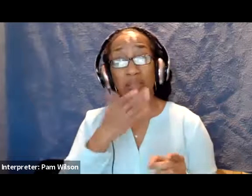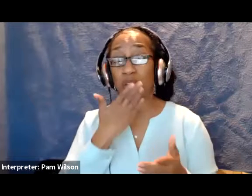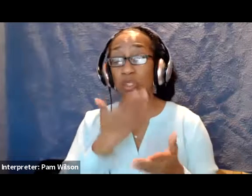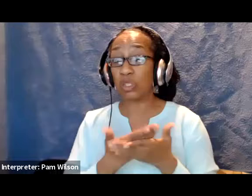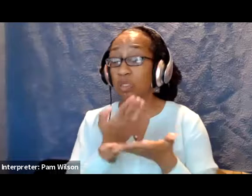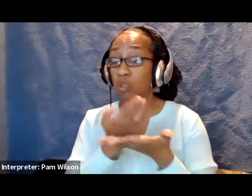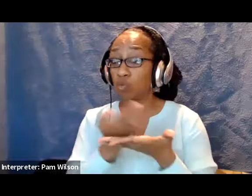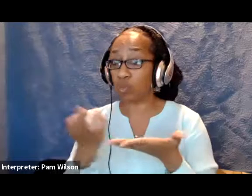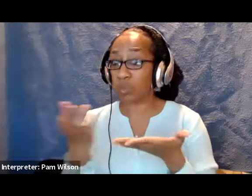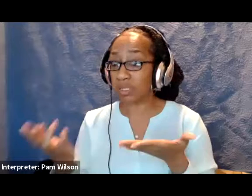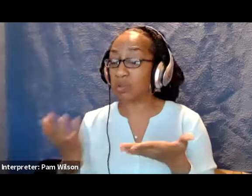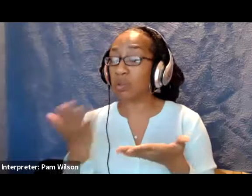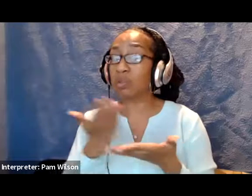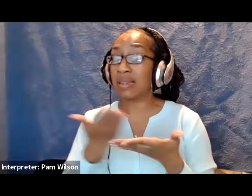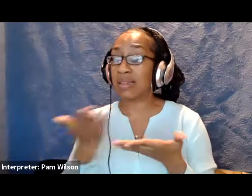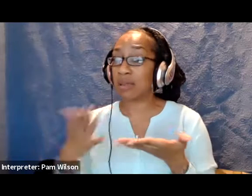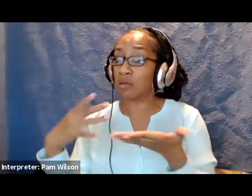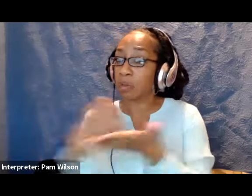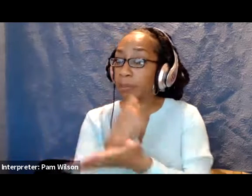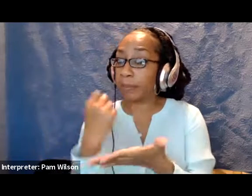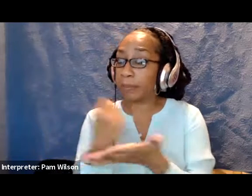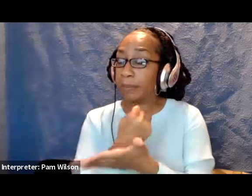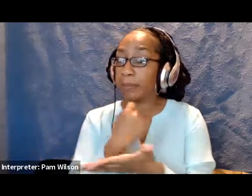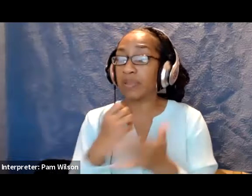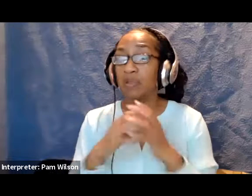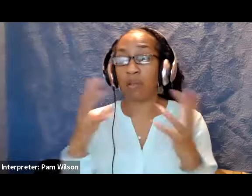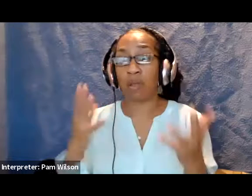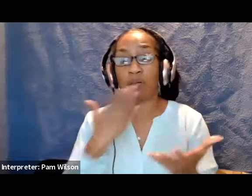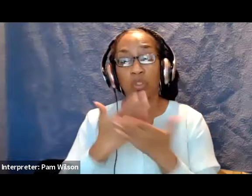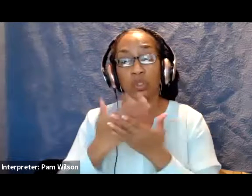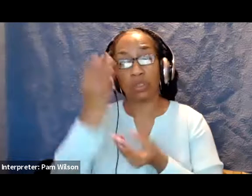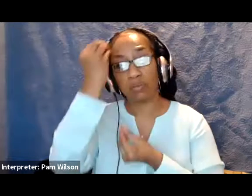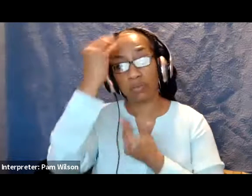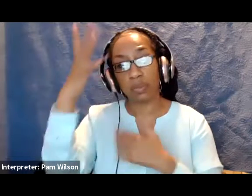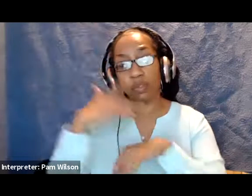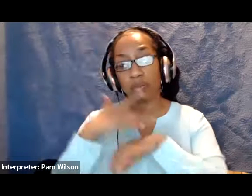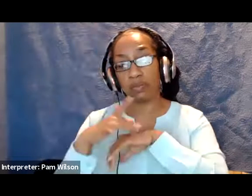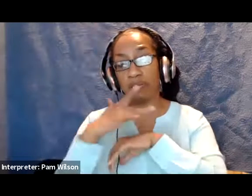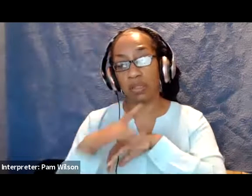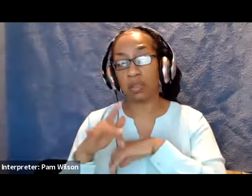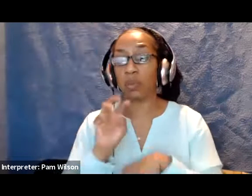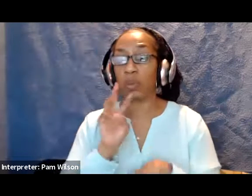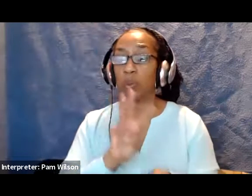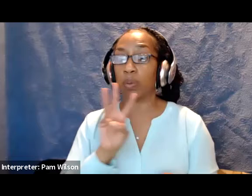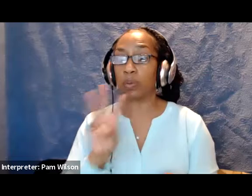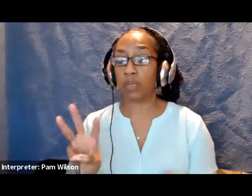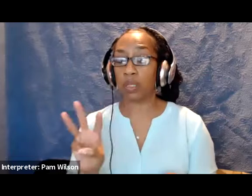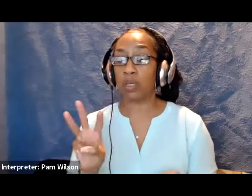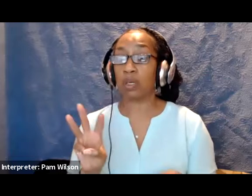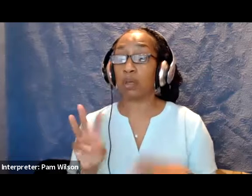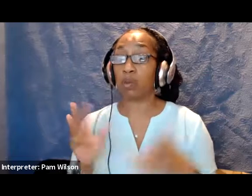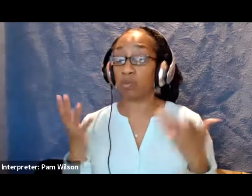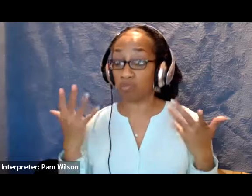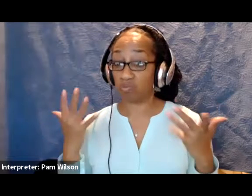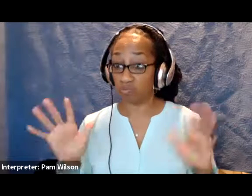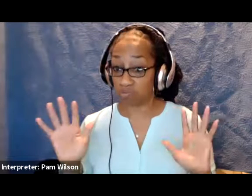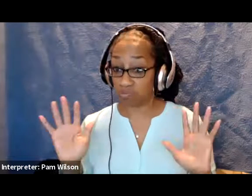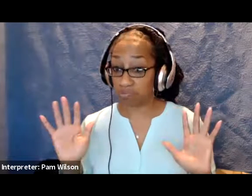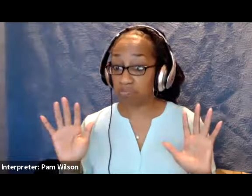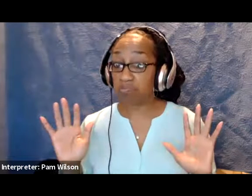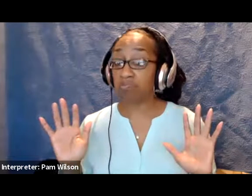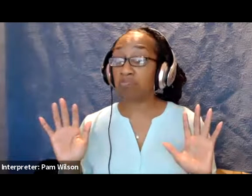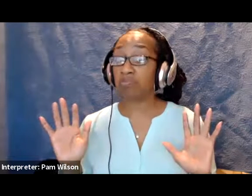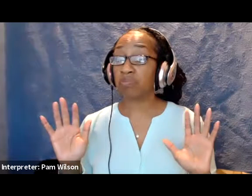okay? So again, there's a lot of good information out there on the website. And then once you've done that, you can conduct